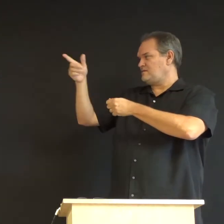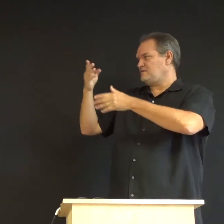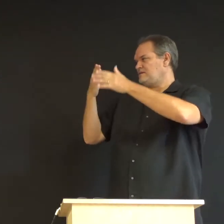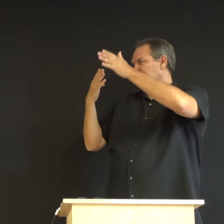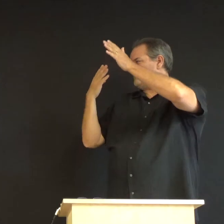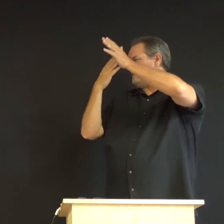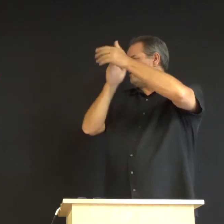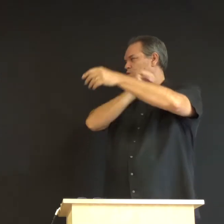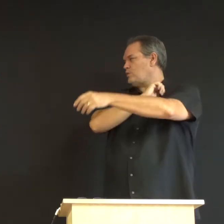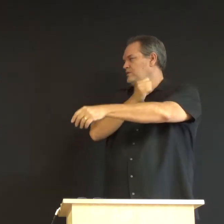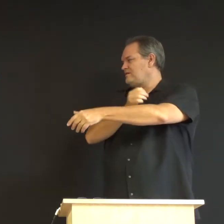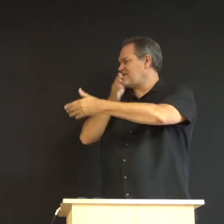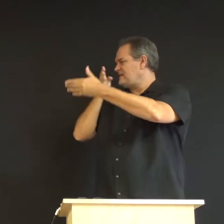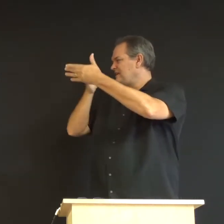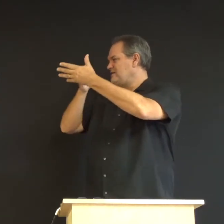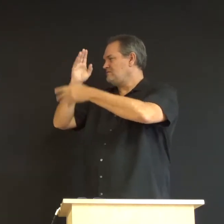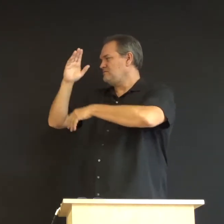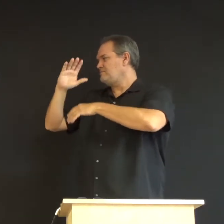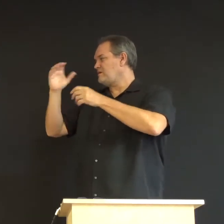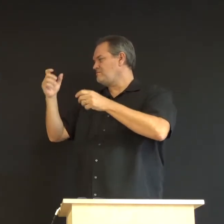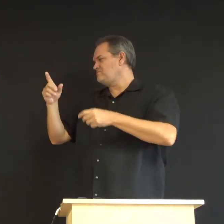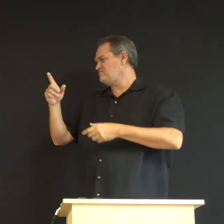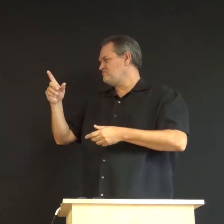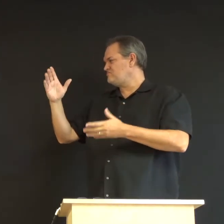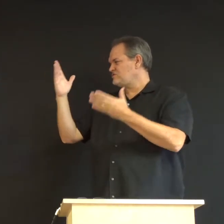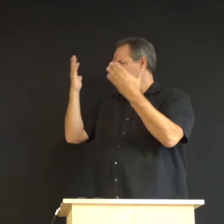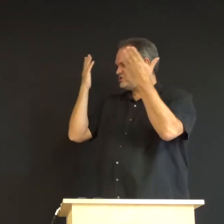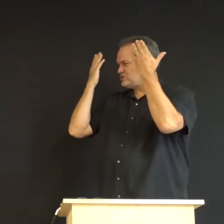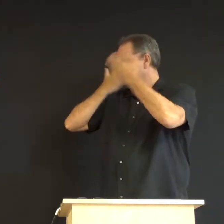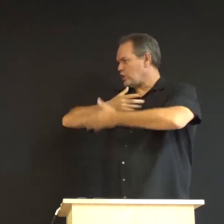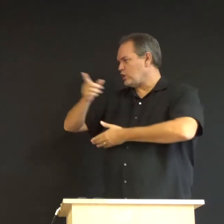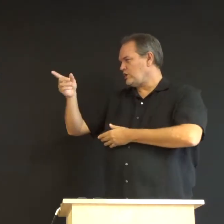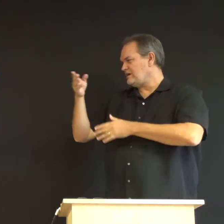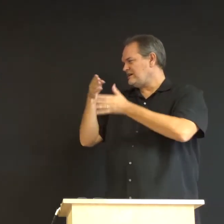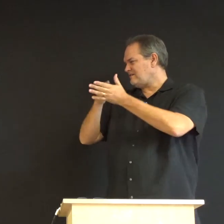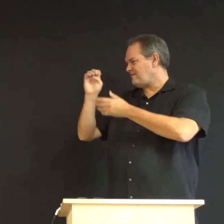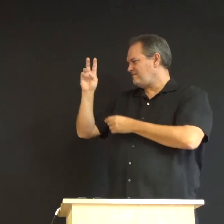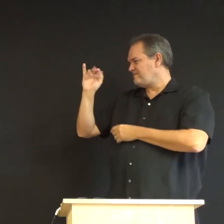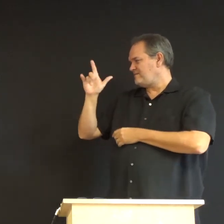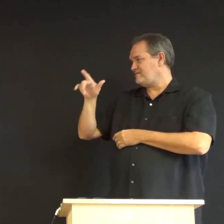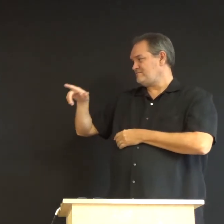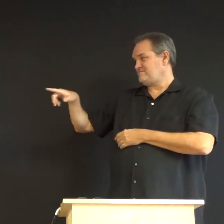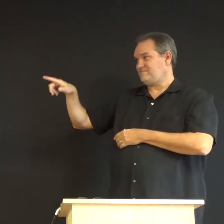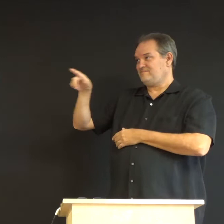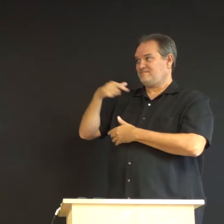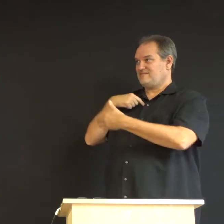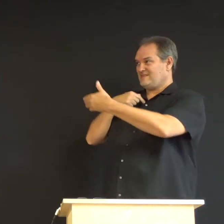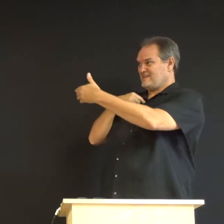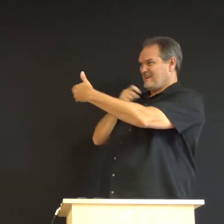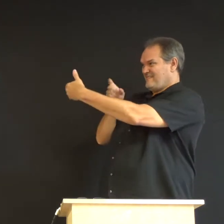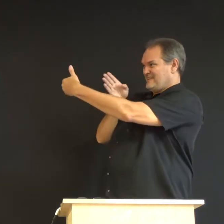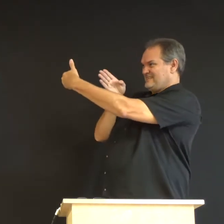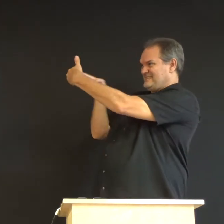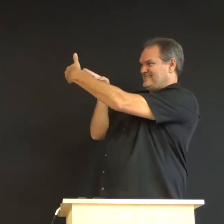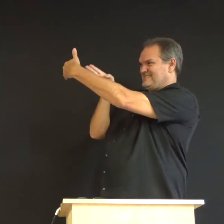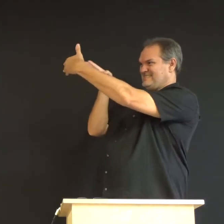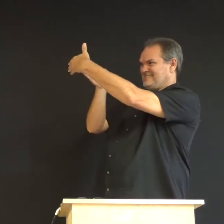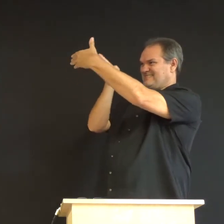authorities, against the cosmic powers of this darkness, against evil spiritual forces in the